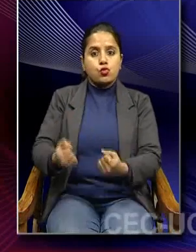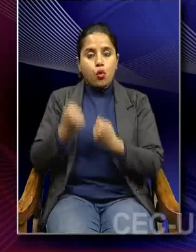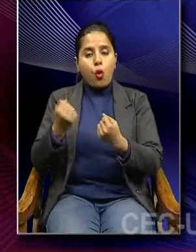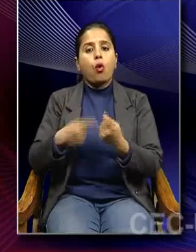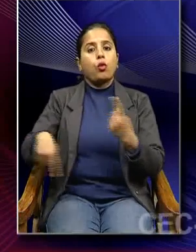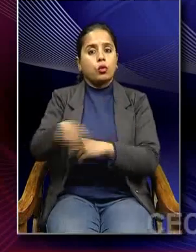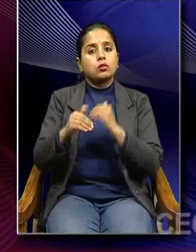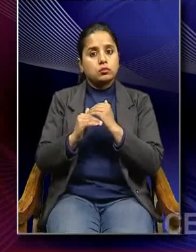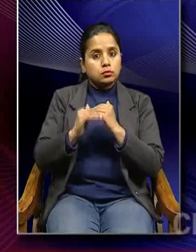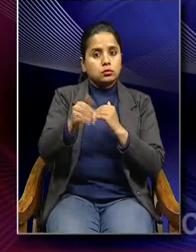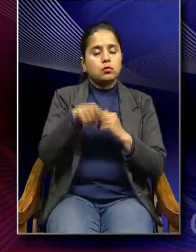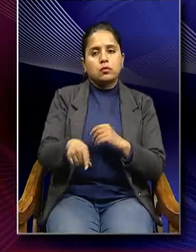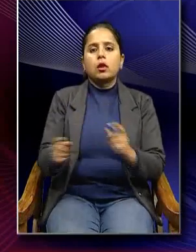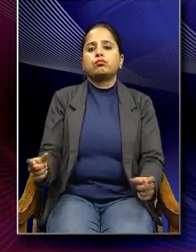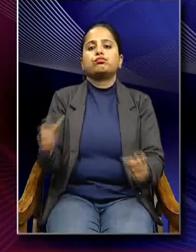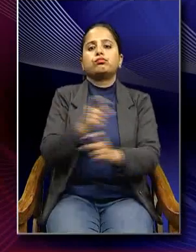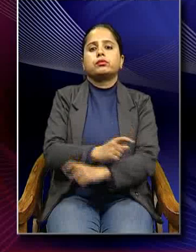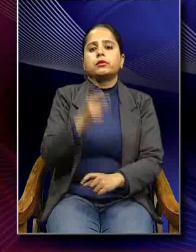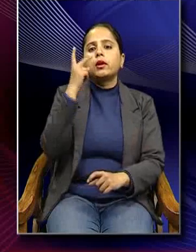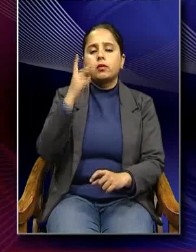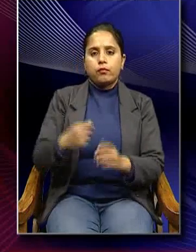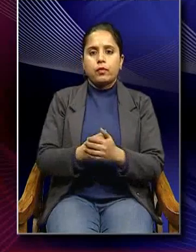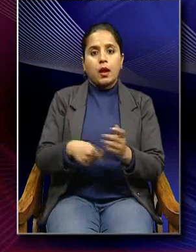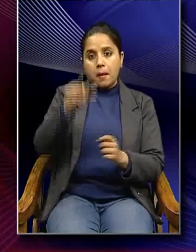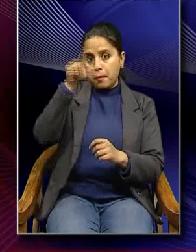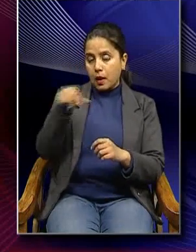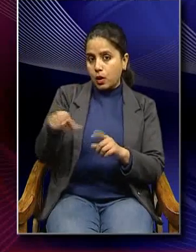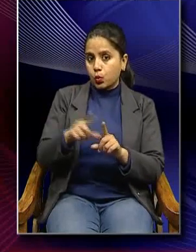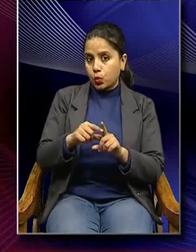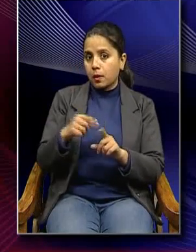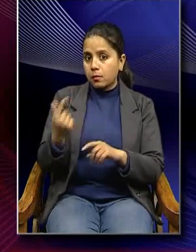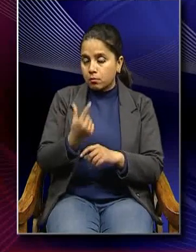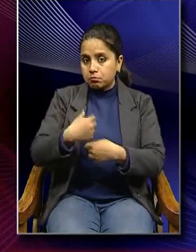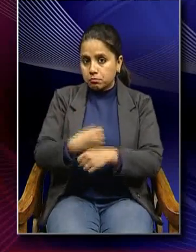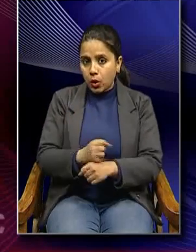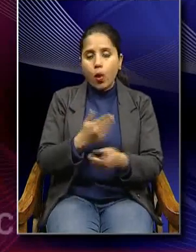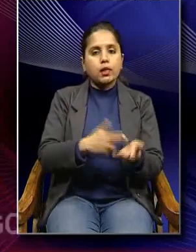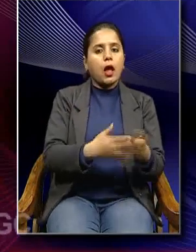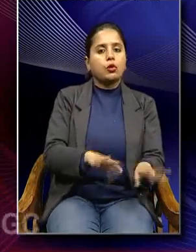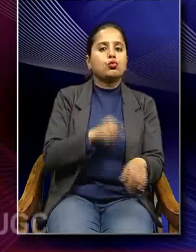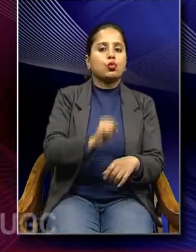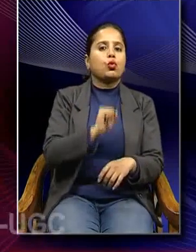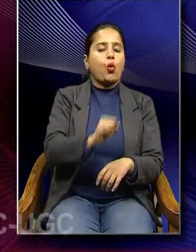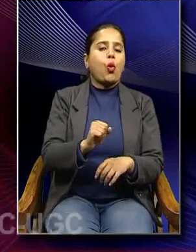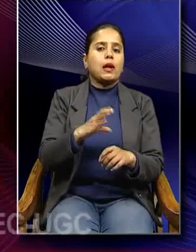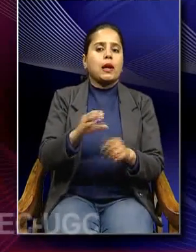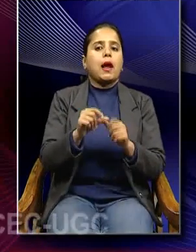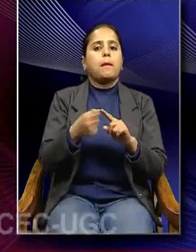sustainability is the substitutability of man-made capital and natural capital.